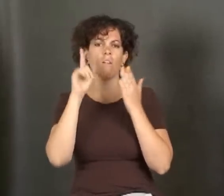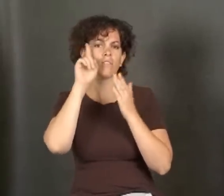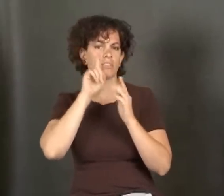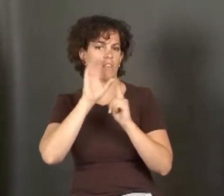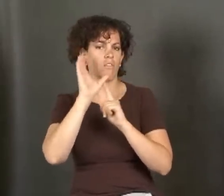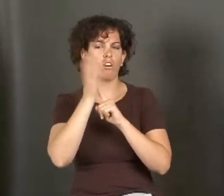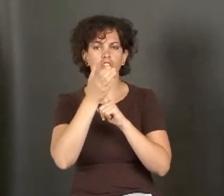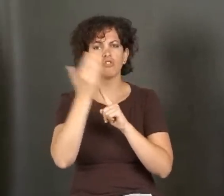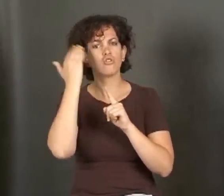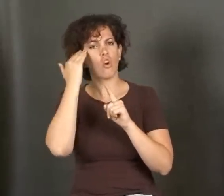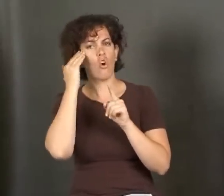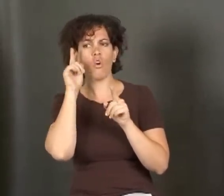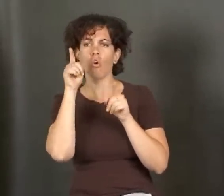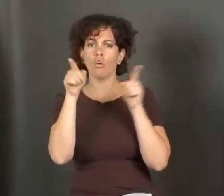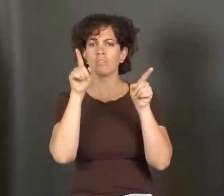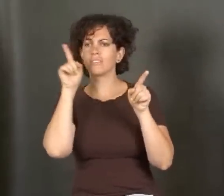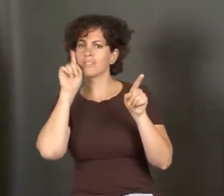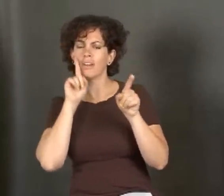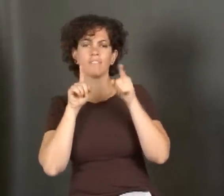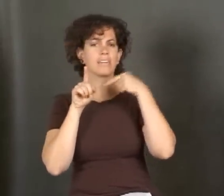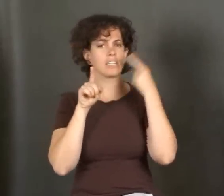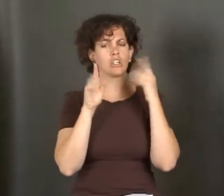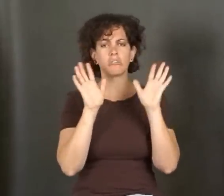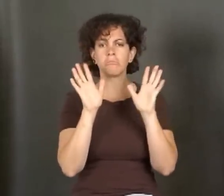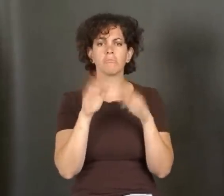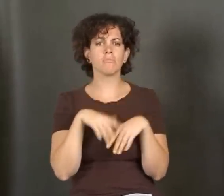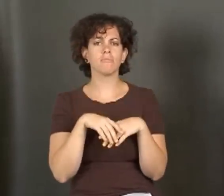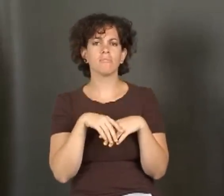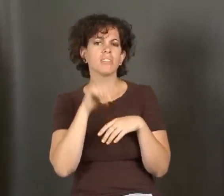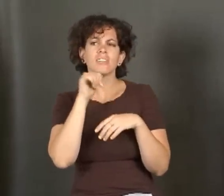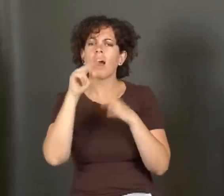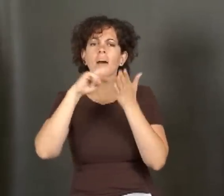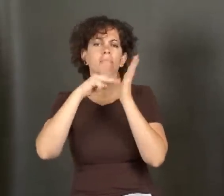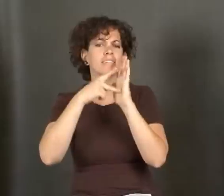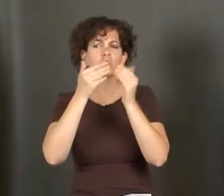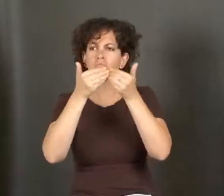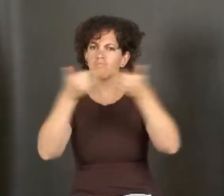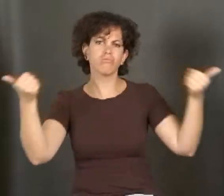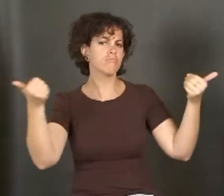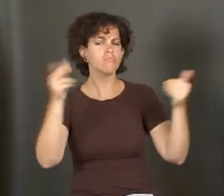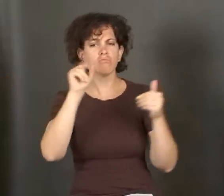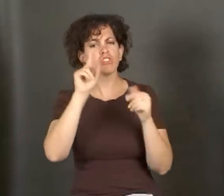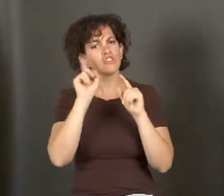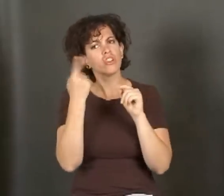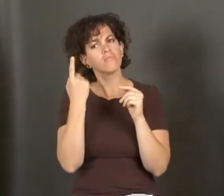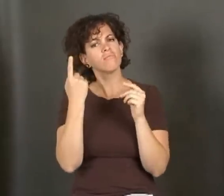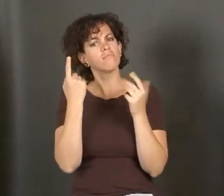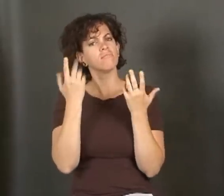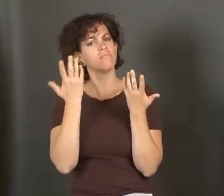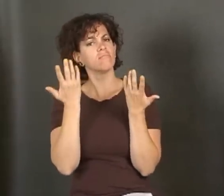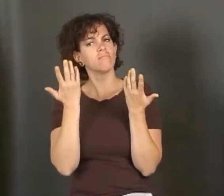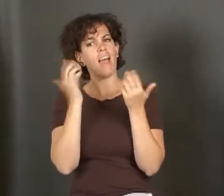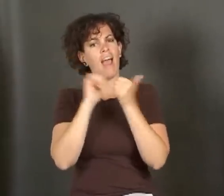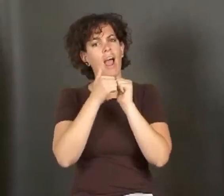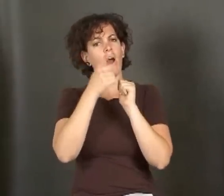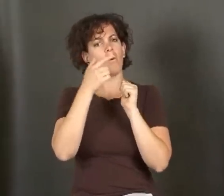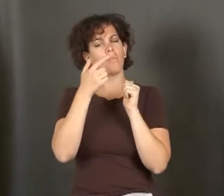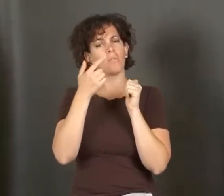That is just a typical part of deaf culture, so that they know who in the room is deaf or hearing. It doesn't mean to separate the